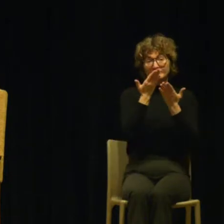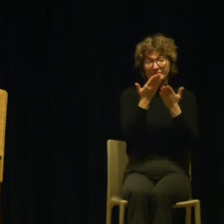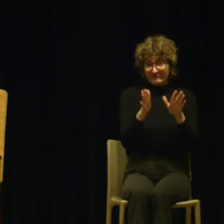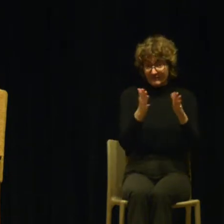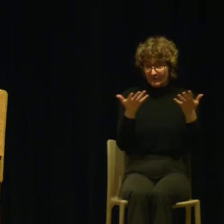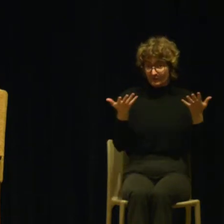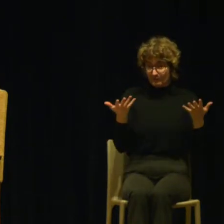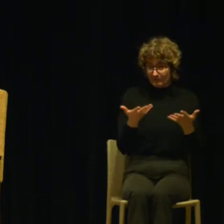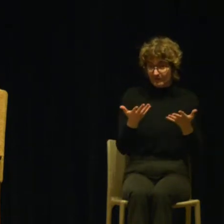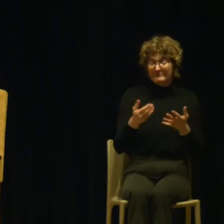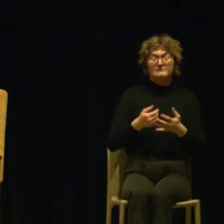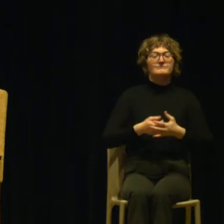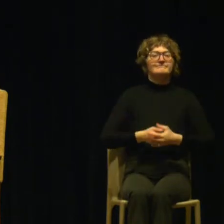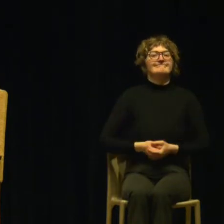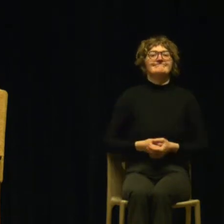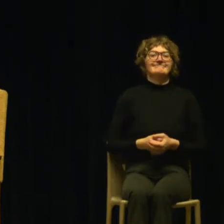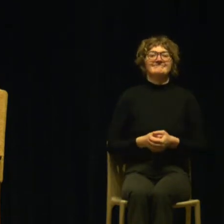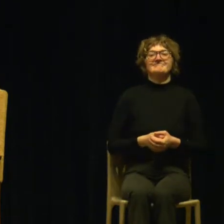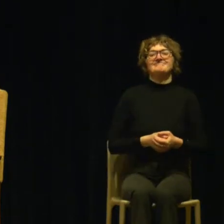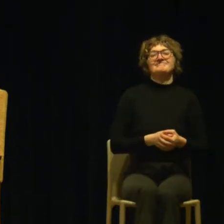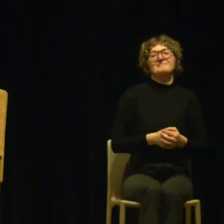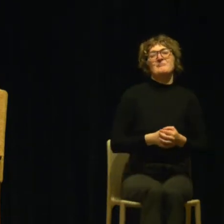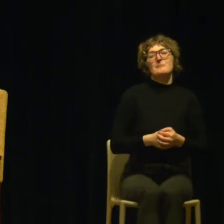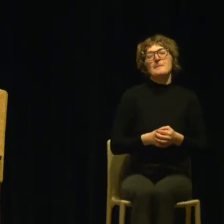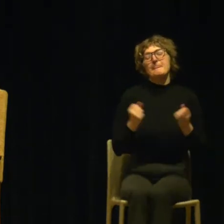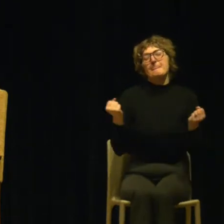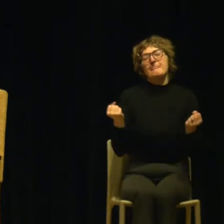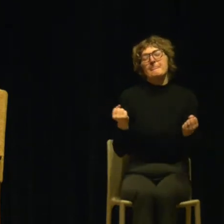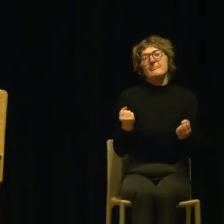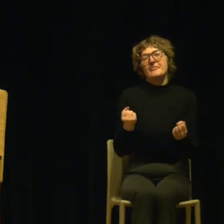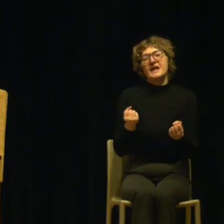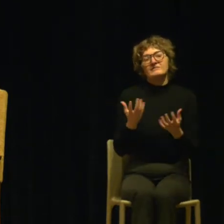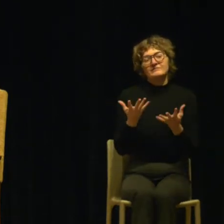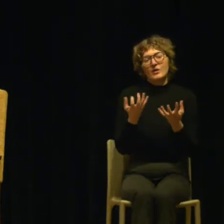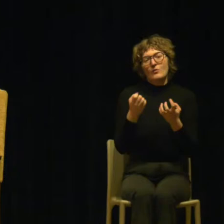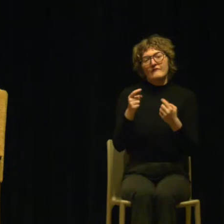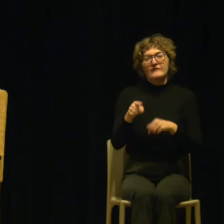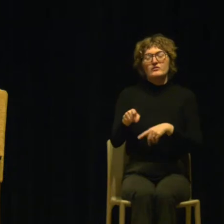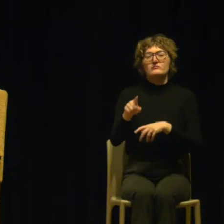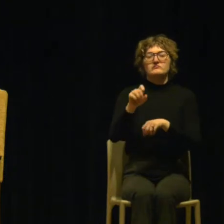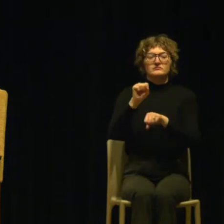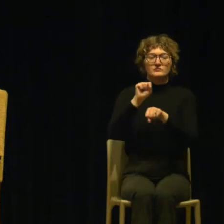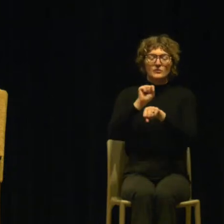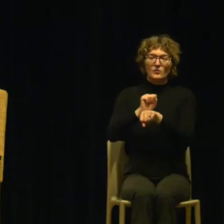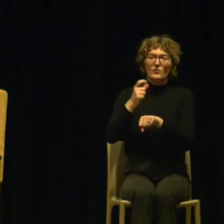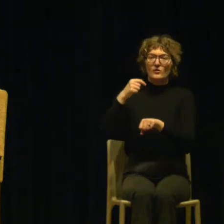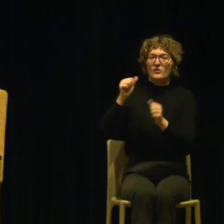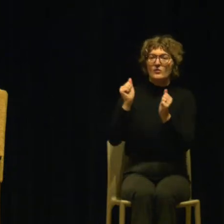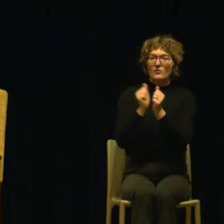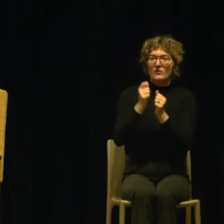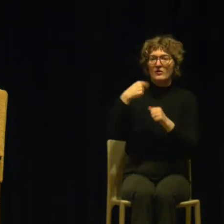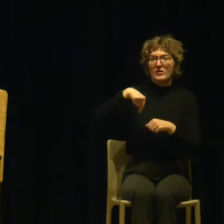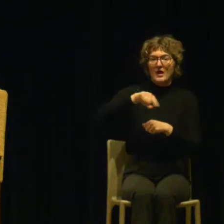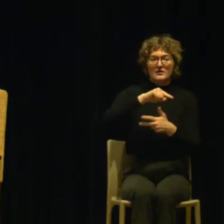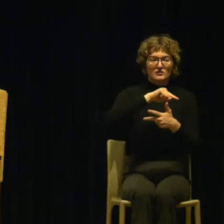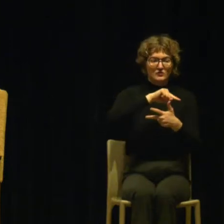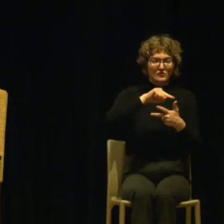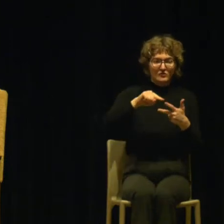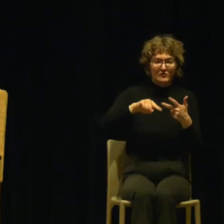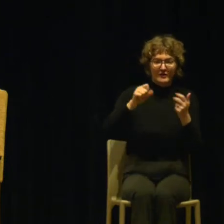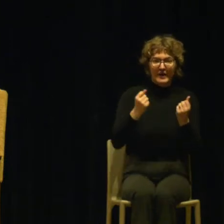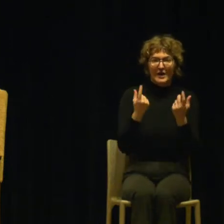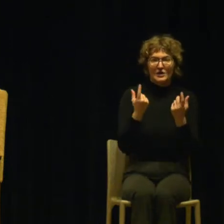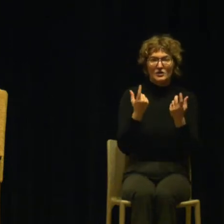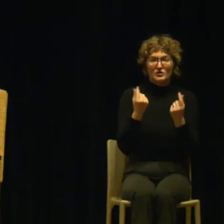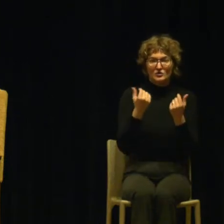is, I really would love for you to work with us on three things we can do this week. I'm